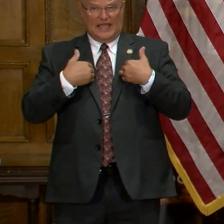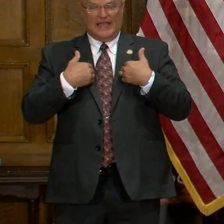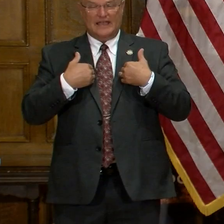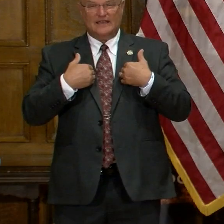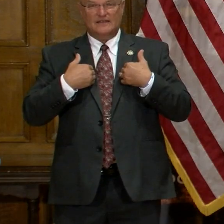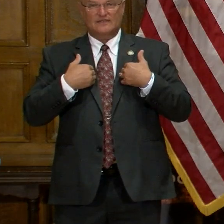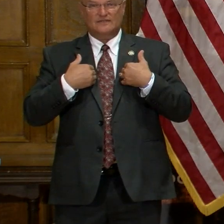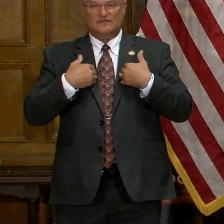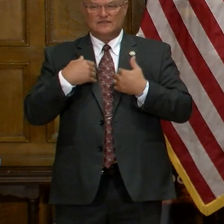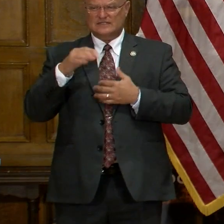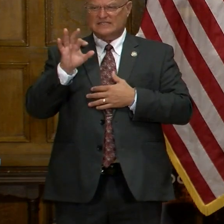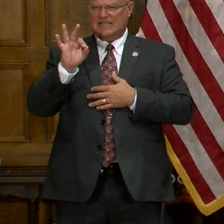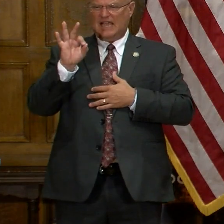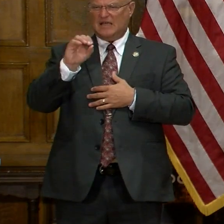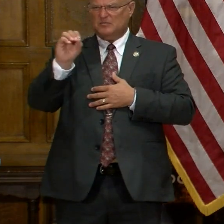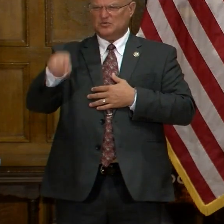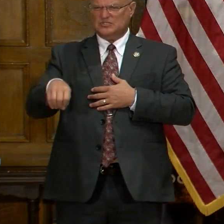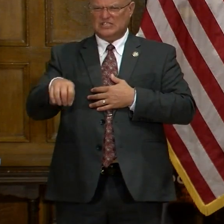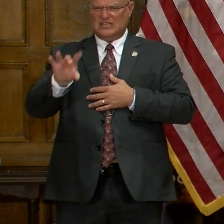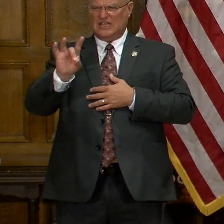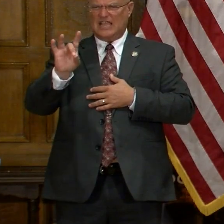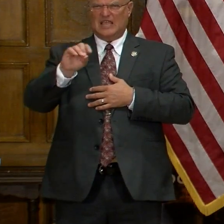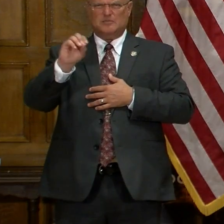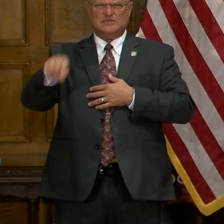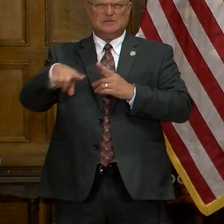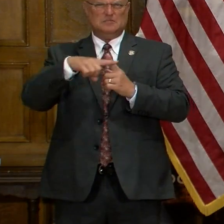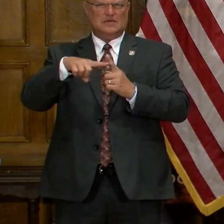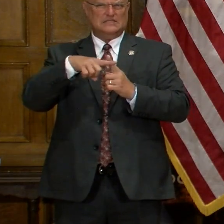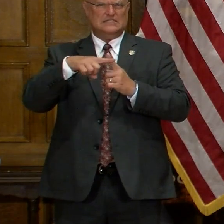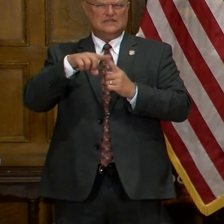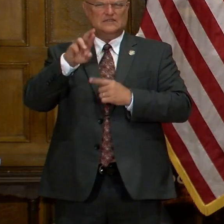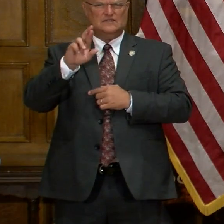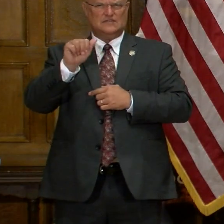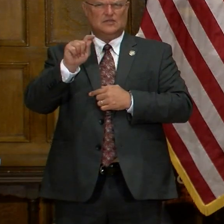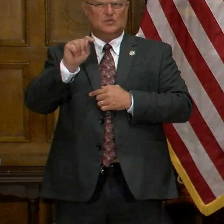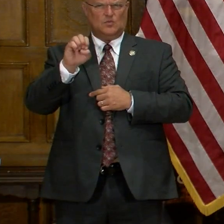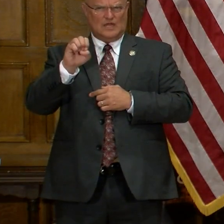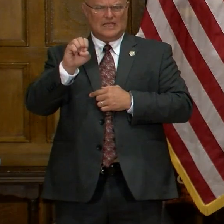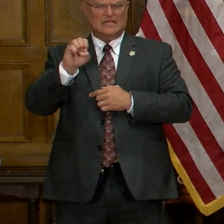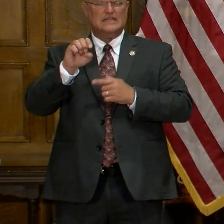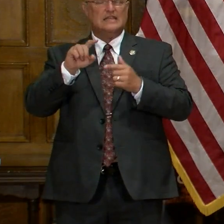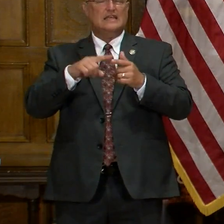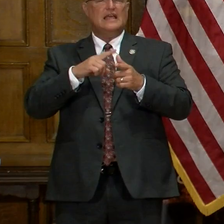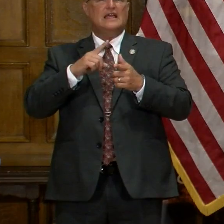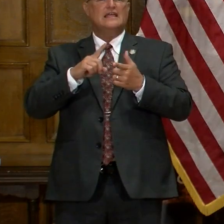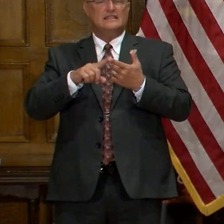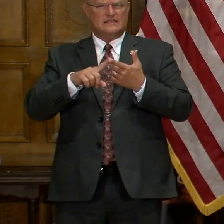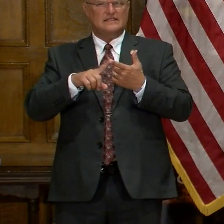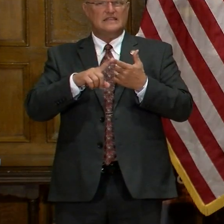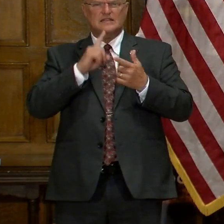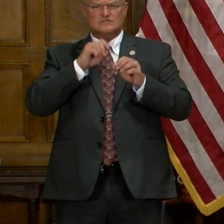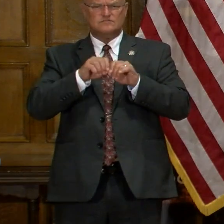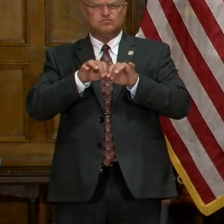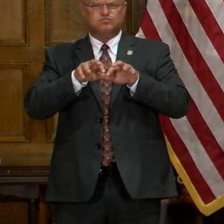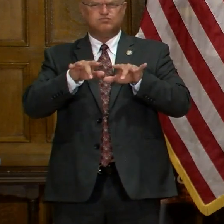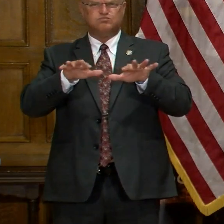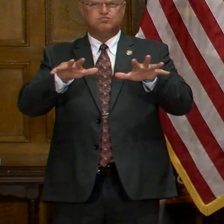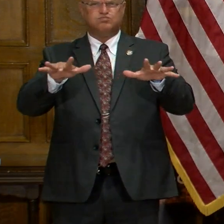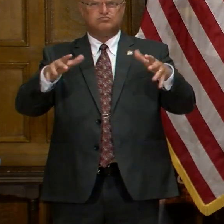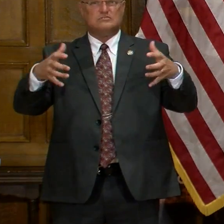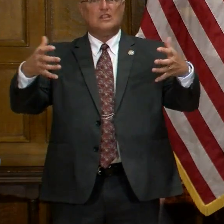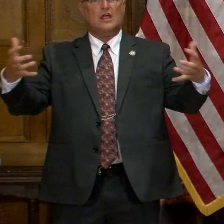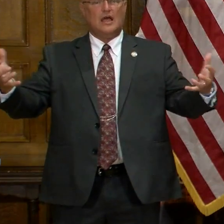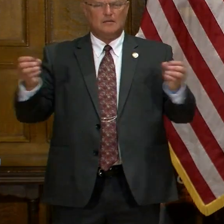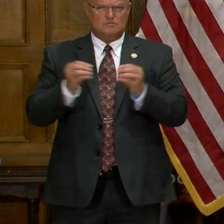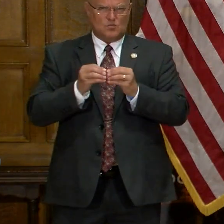9% or 8% positivity rate, then it does spread to a greater